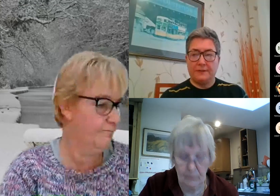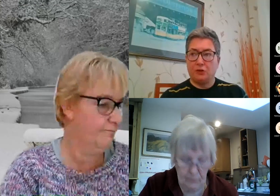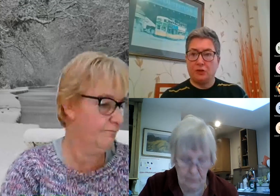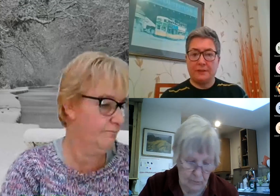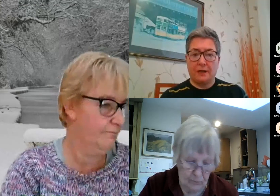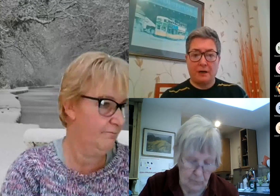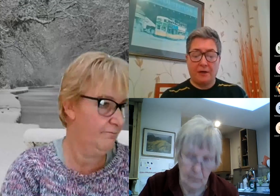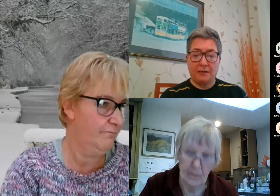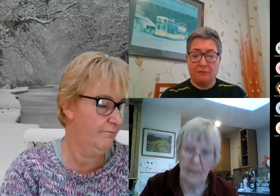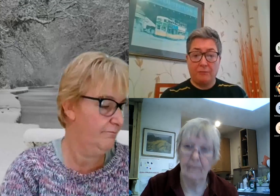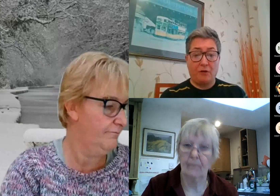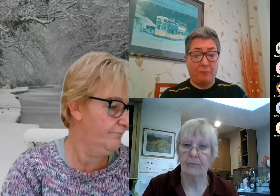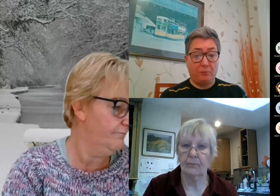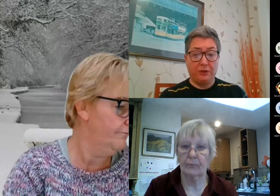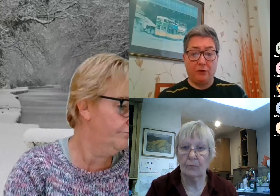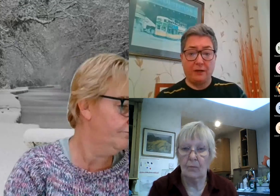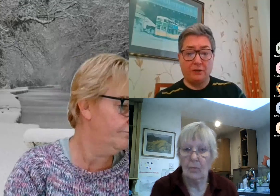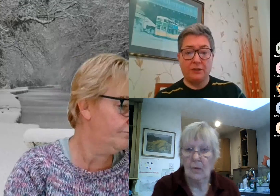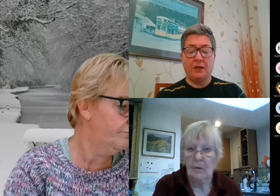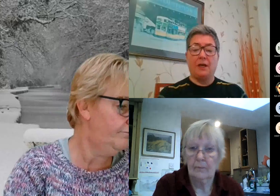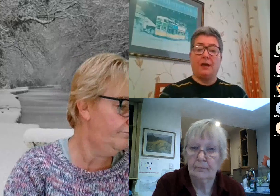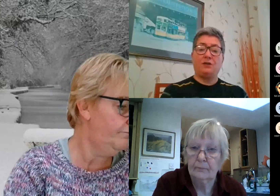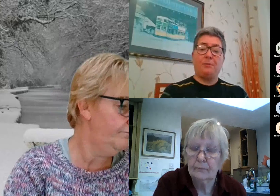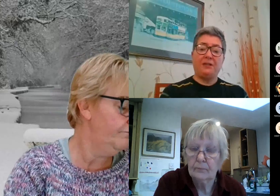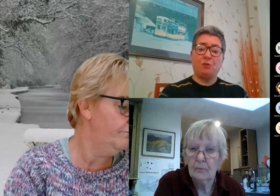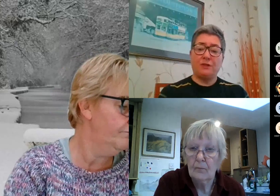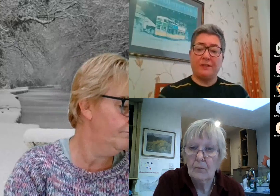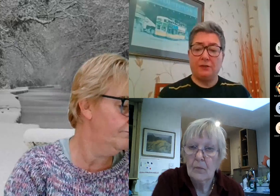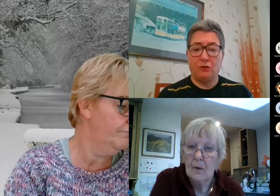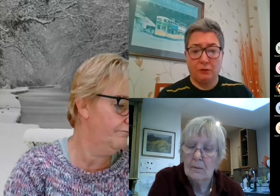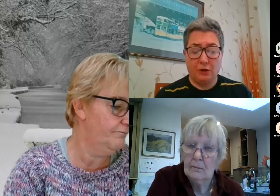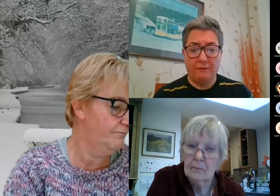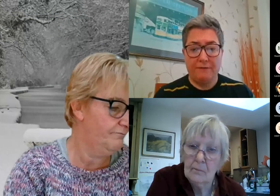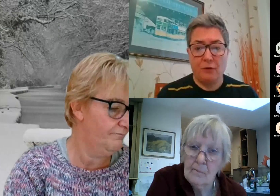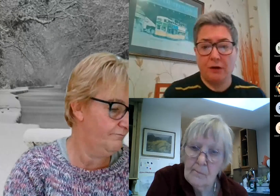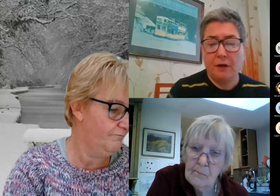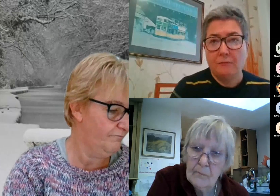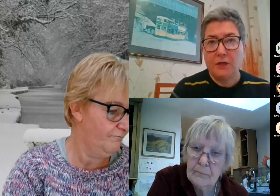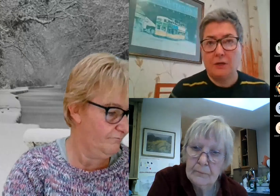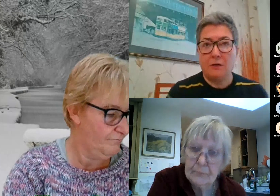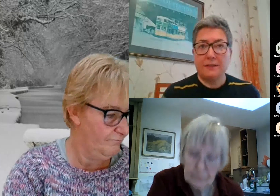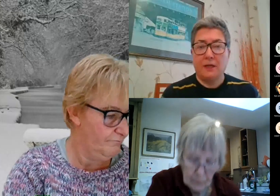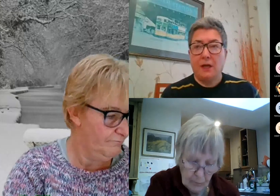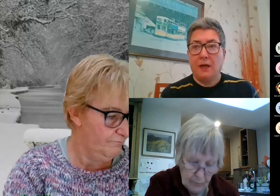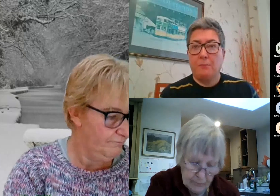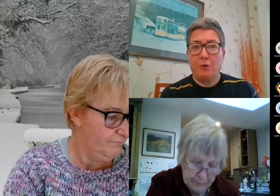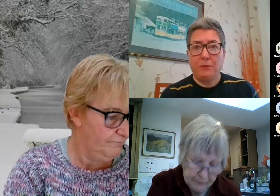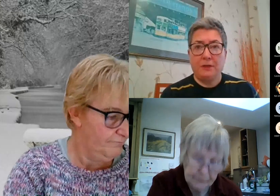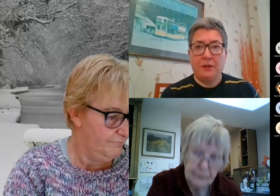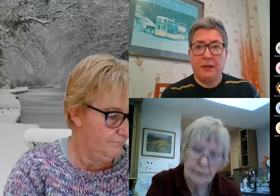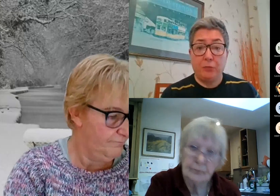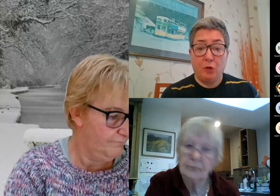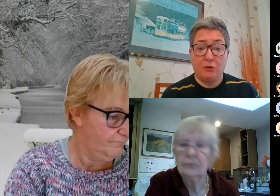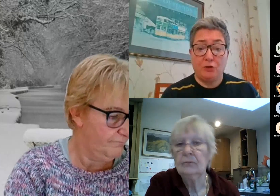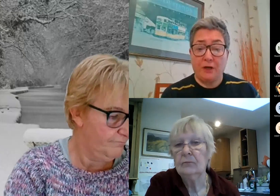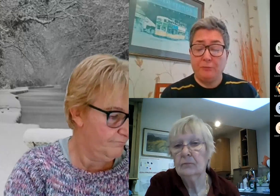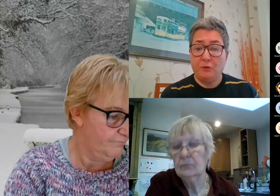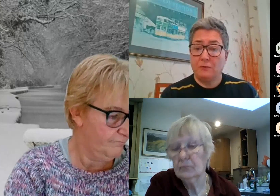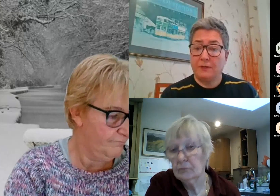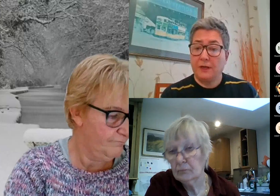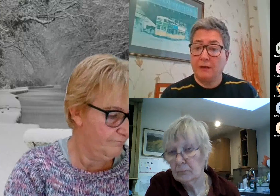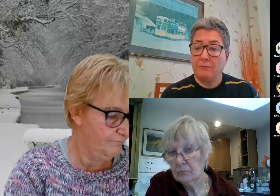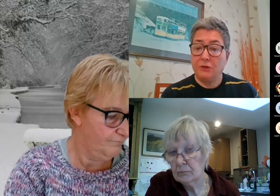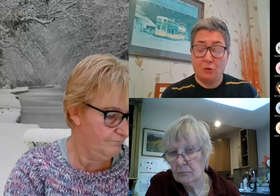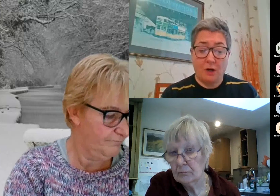Employment tribunal decisions are a matter of public record. It depends what it is you're looking for, because